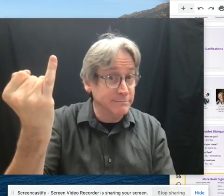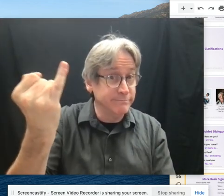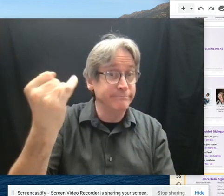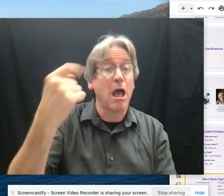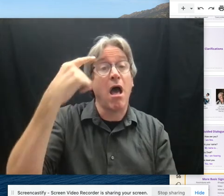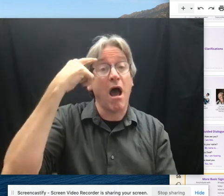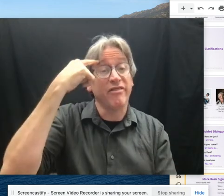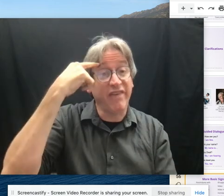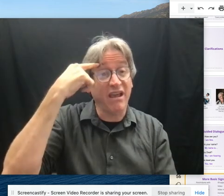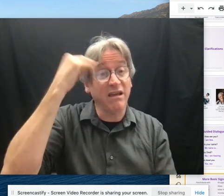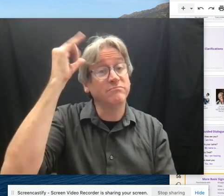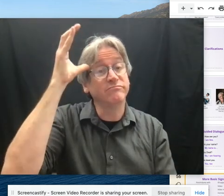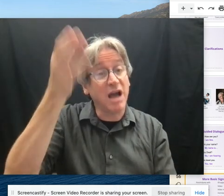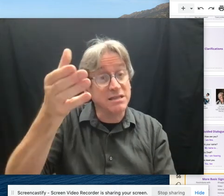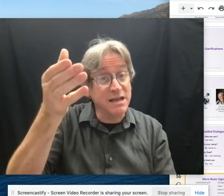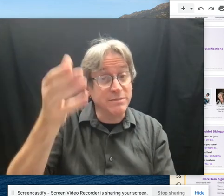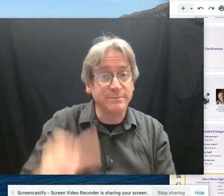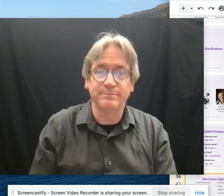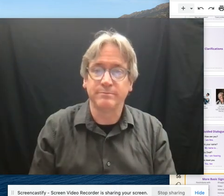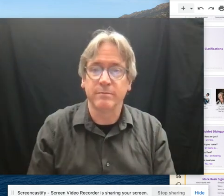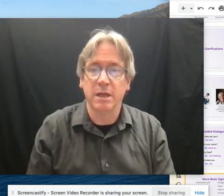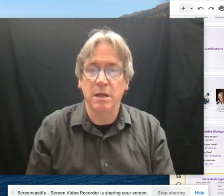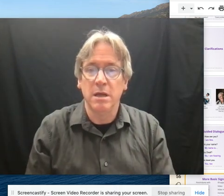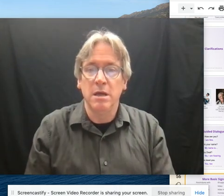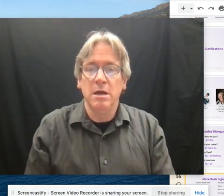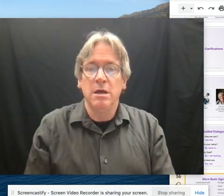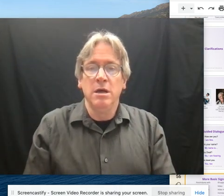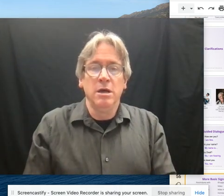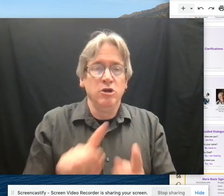idea. Think. Concept.